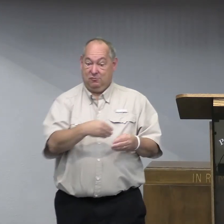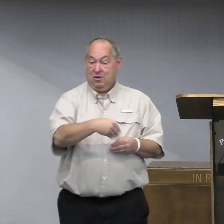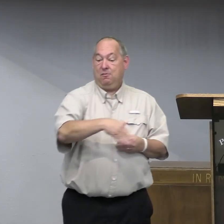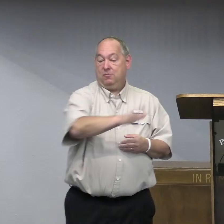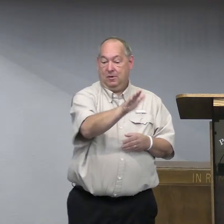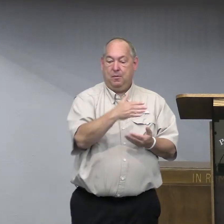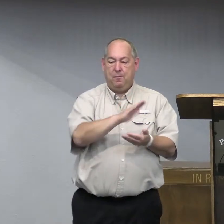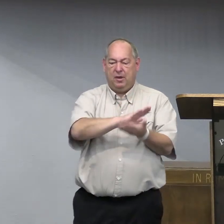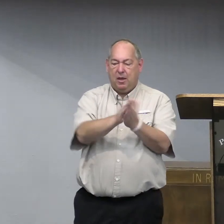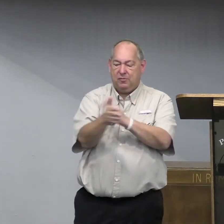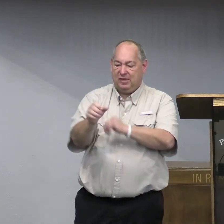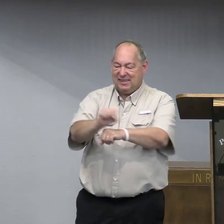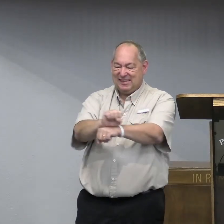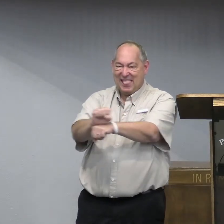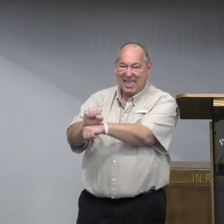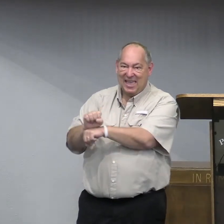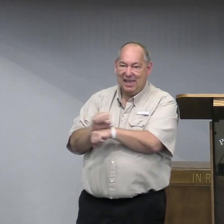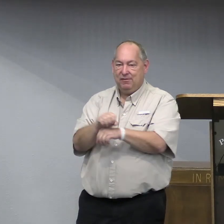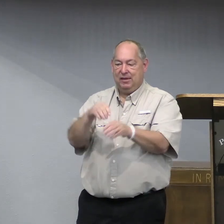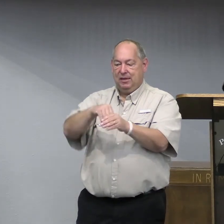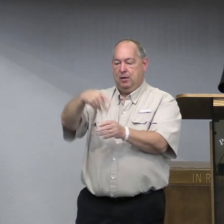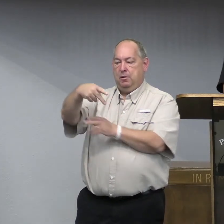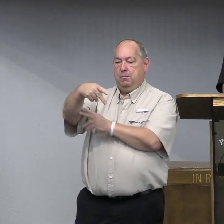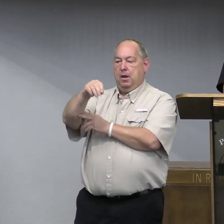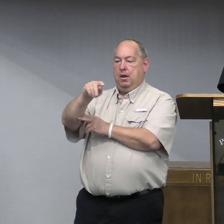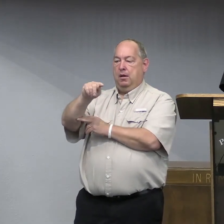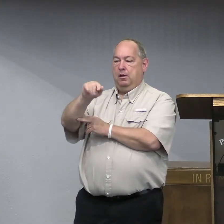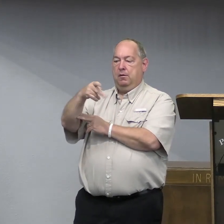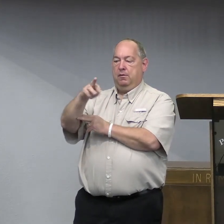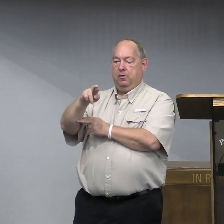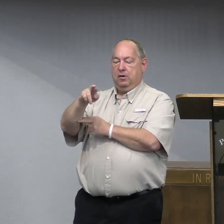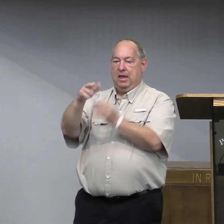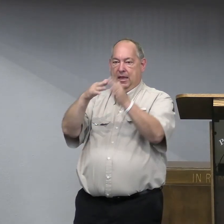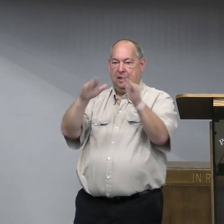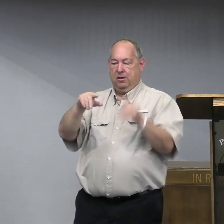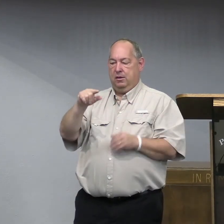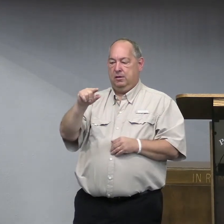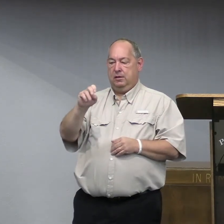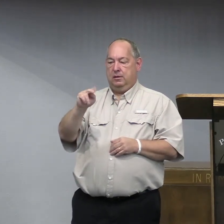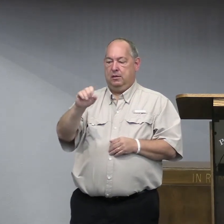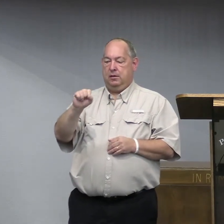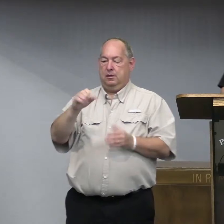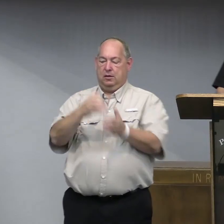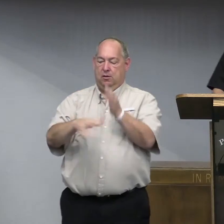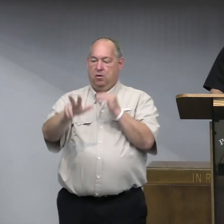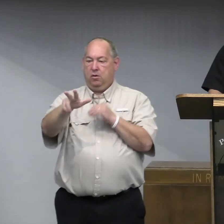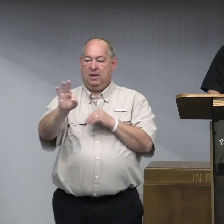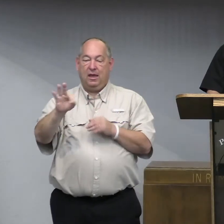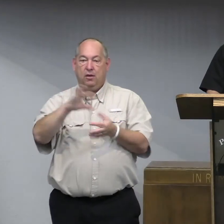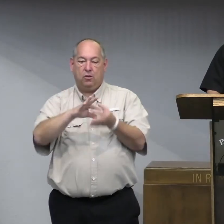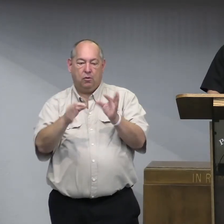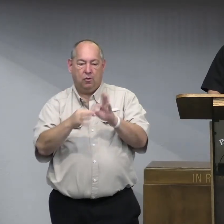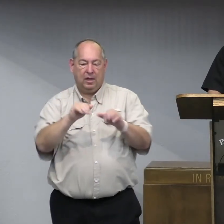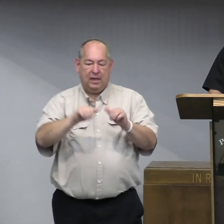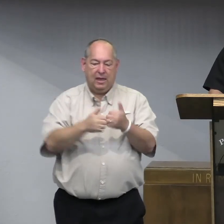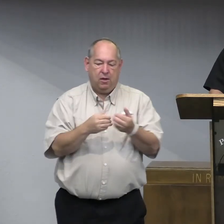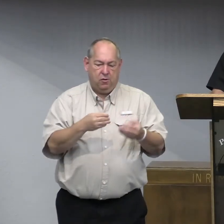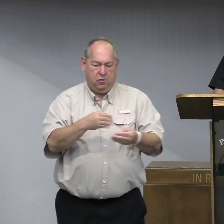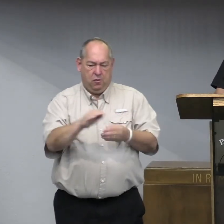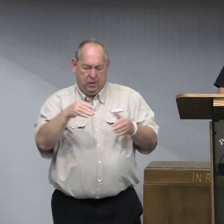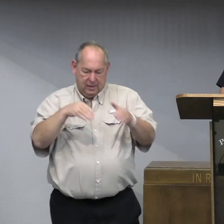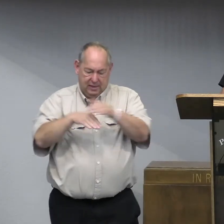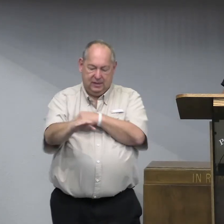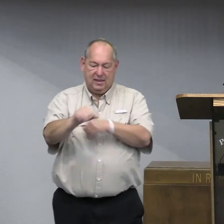And he becomes a slave in Potiphar's house. In Genesis 39, the story of how he is sold